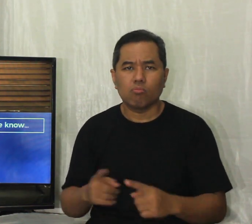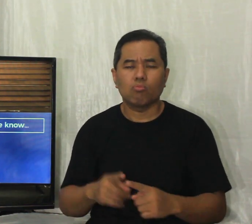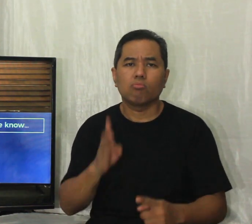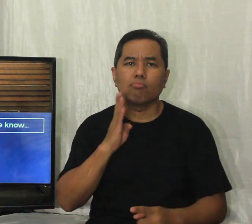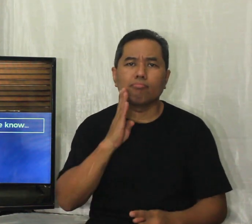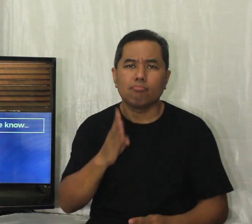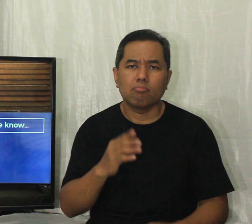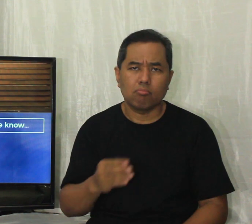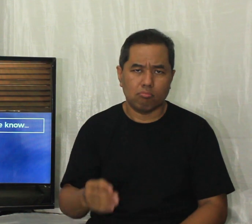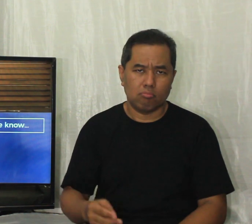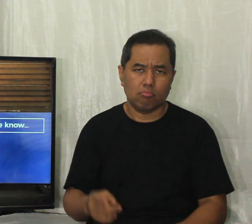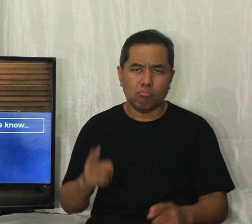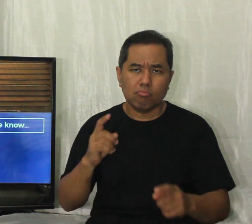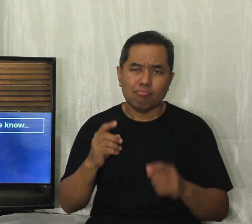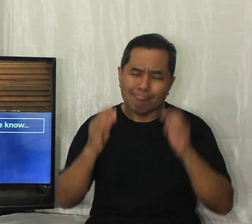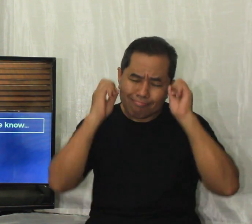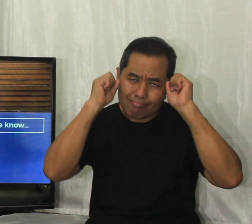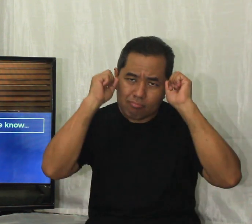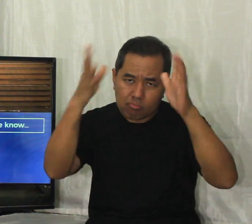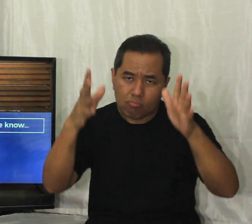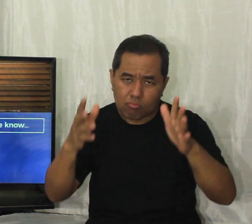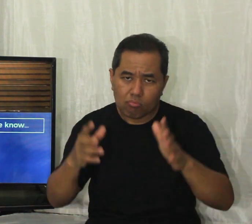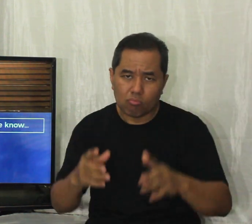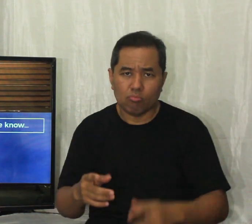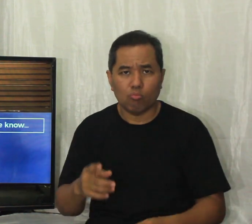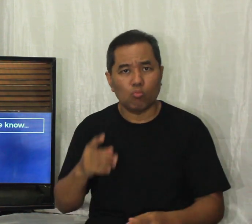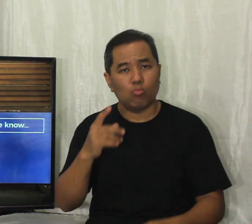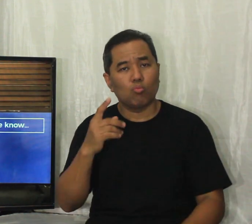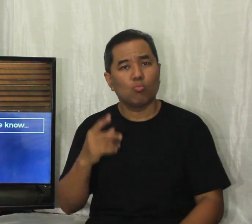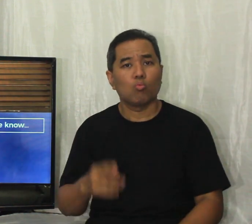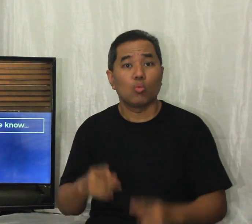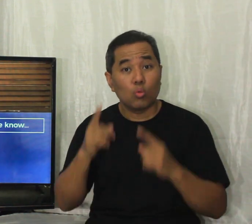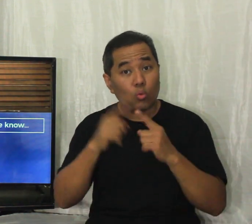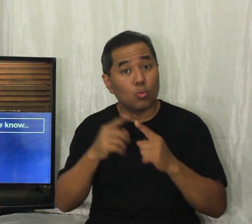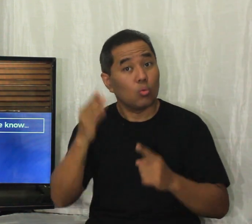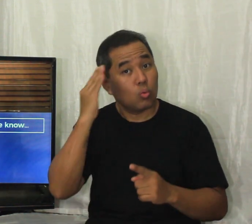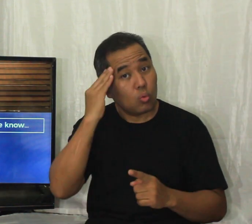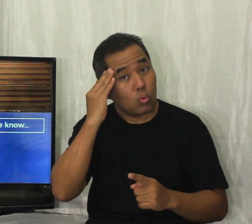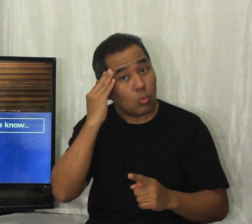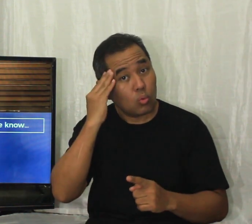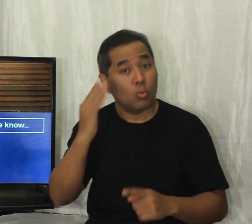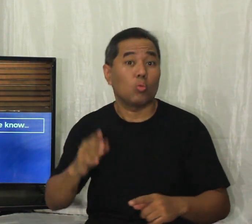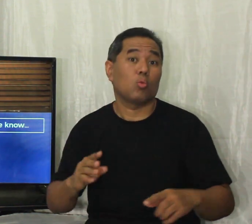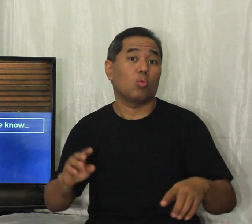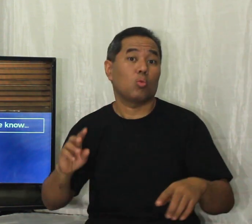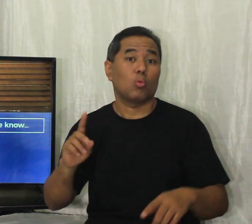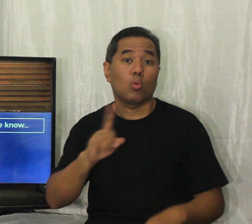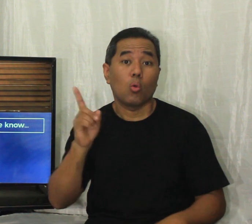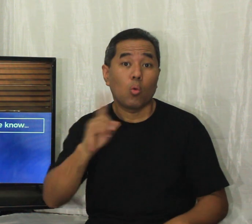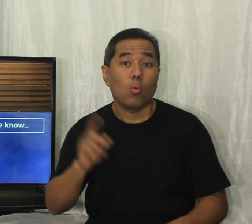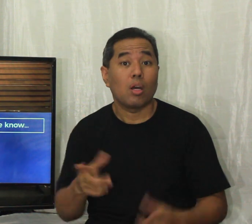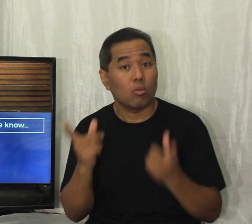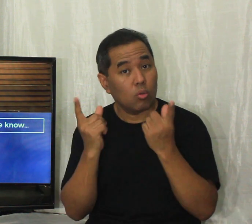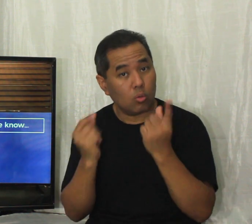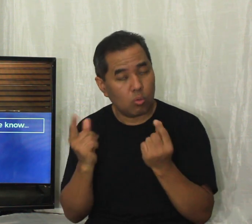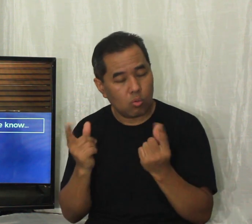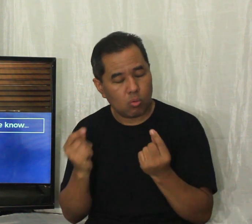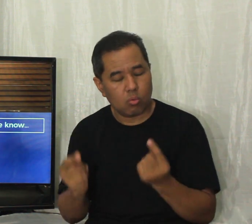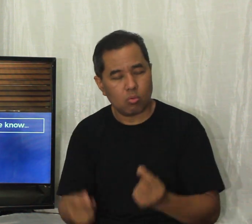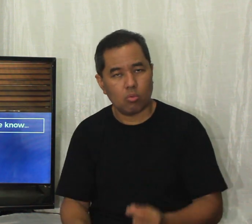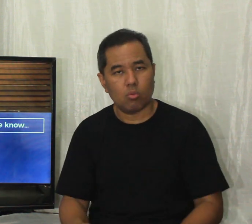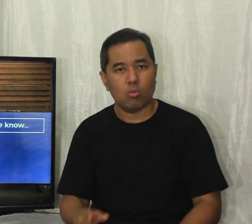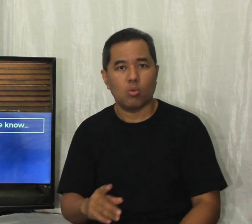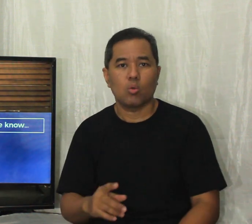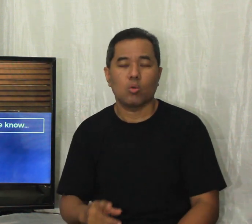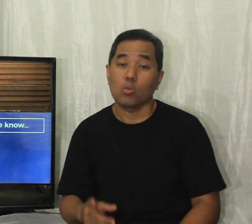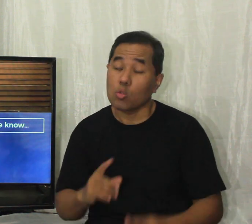to know what to do. So Jesus saying, the reason why I'm telling you this, so that you won't panic, you'll be informed. If